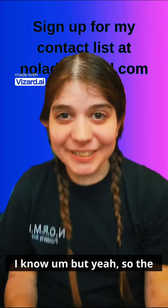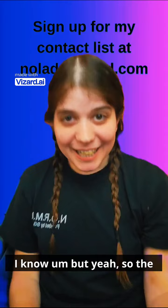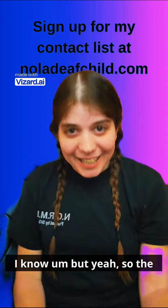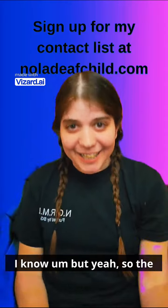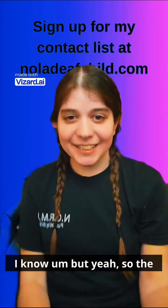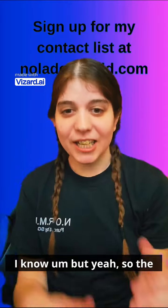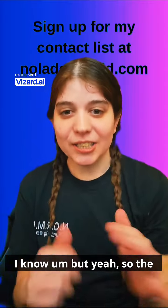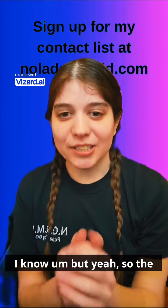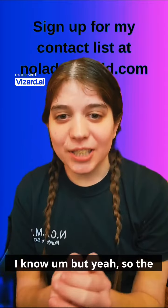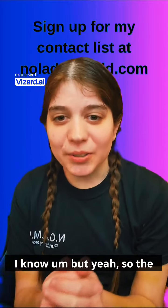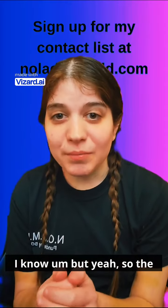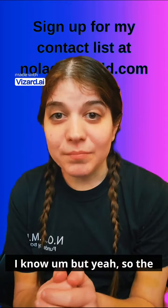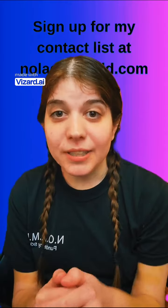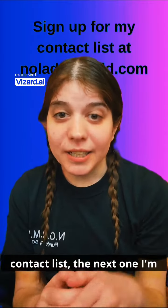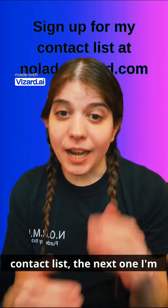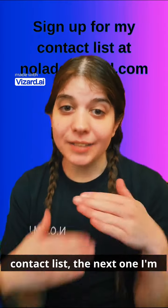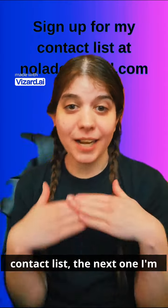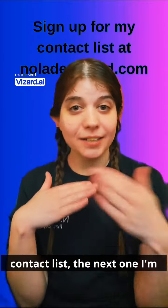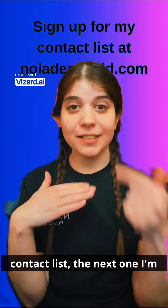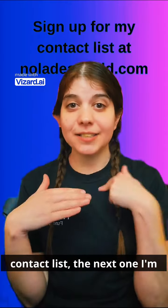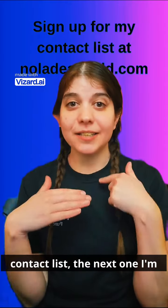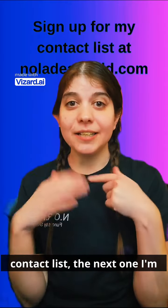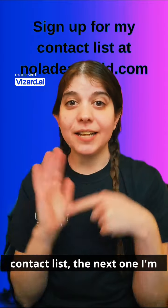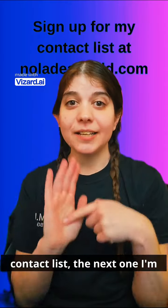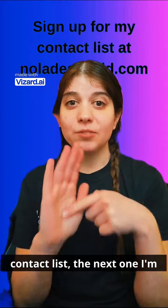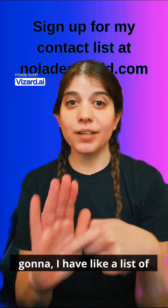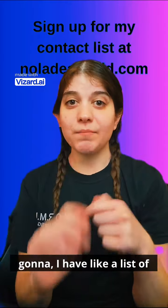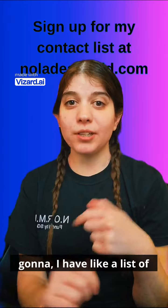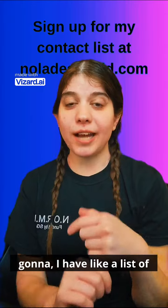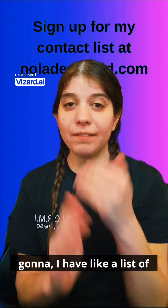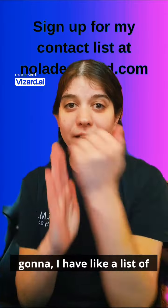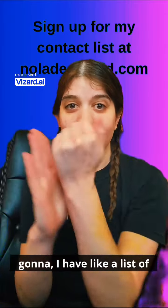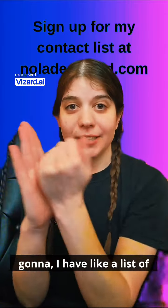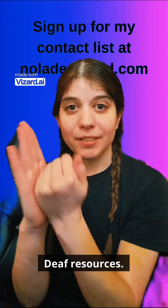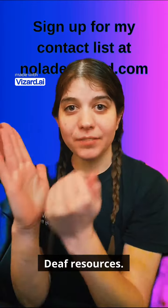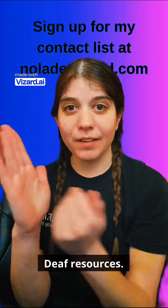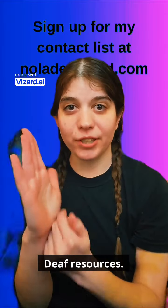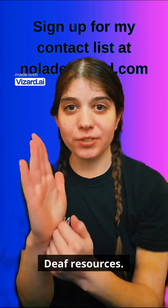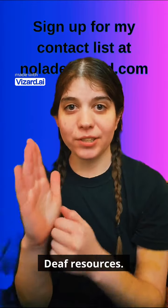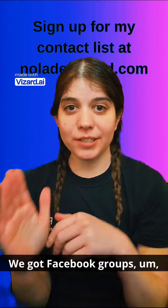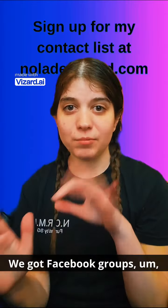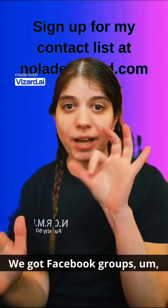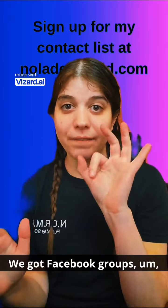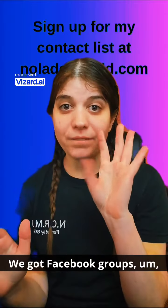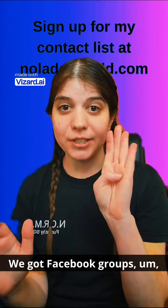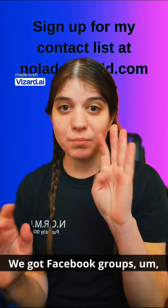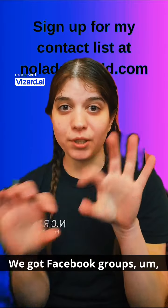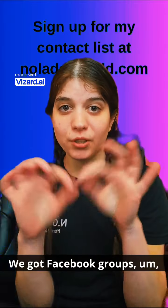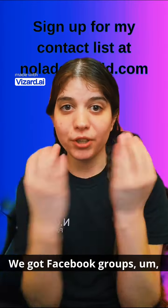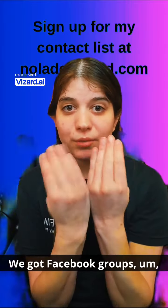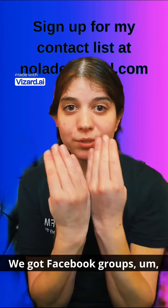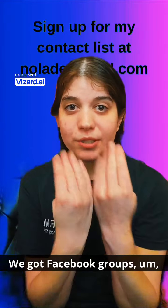yeah, so the contact list, the next one I have like a list of deaf resources. We got Facebook groups,